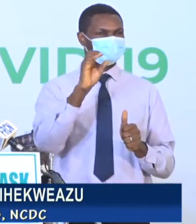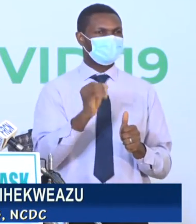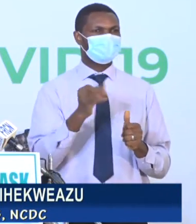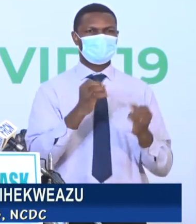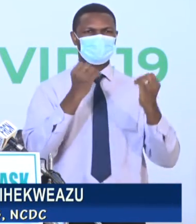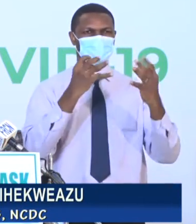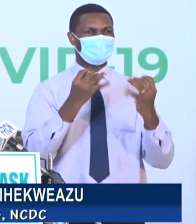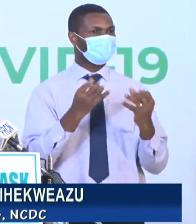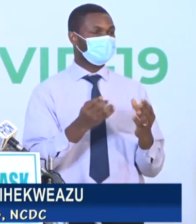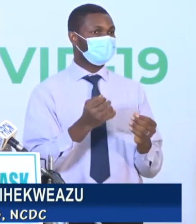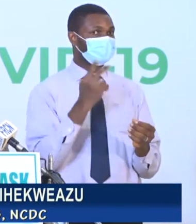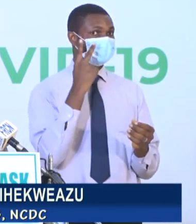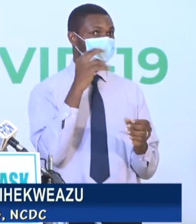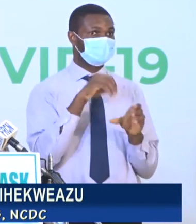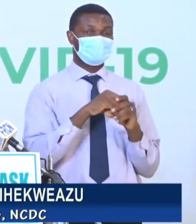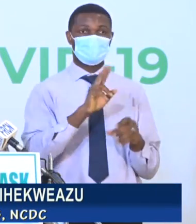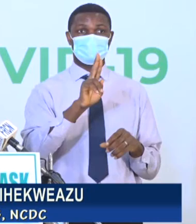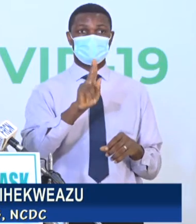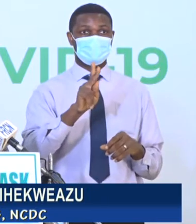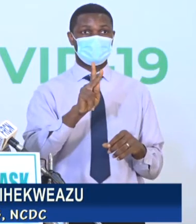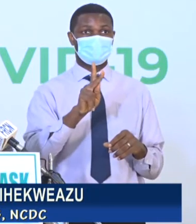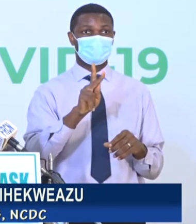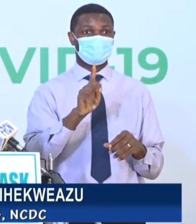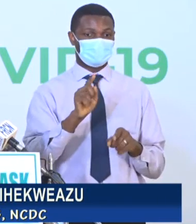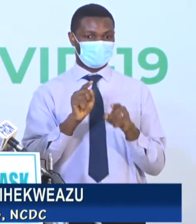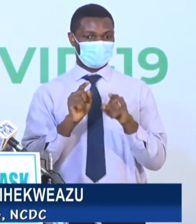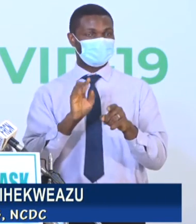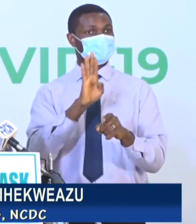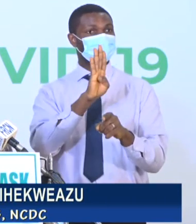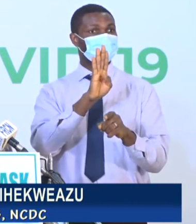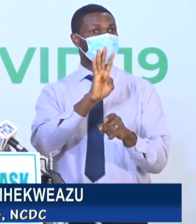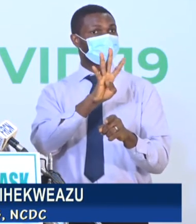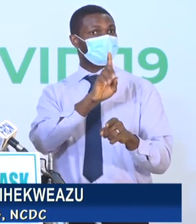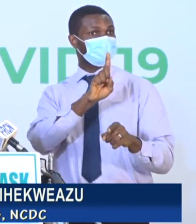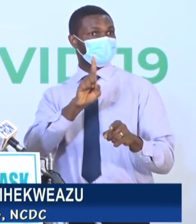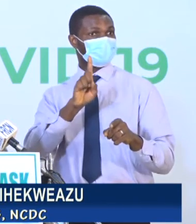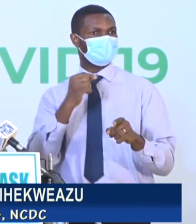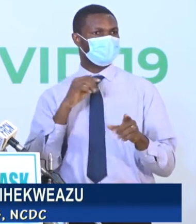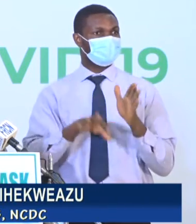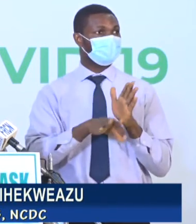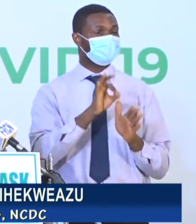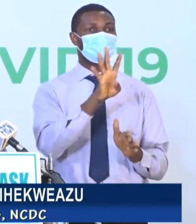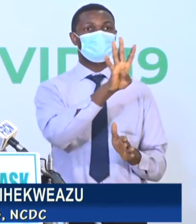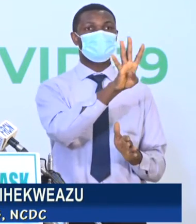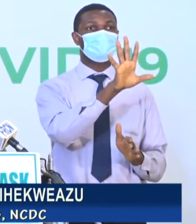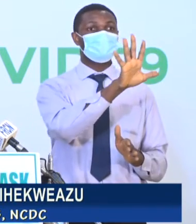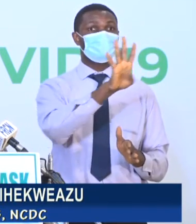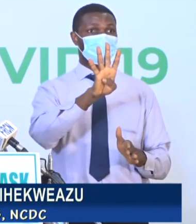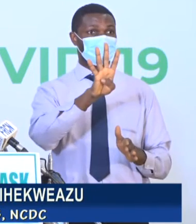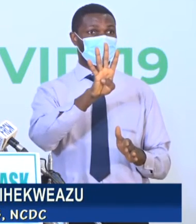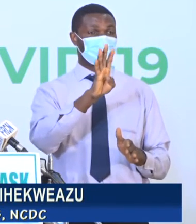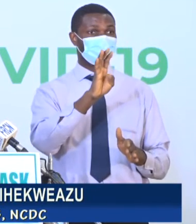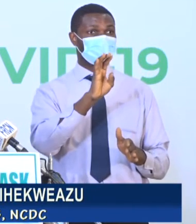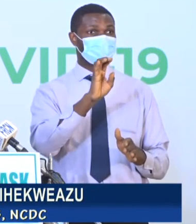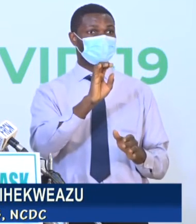circulating strains in the UK are made up of this variant. We found 54 of them between November